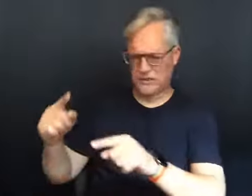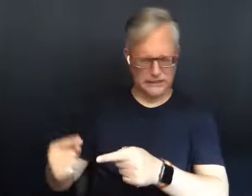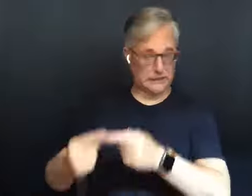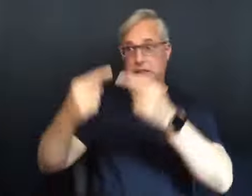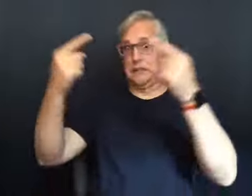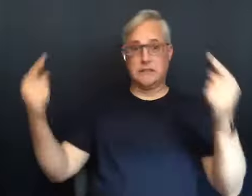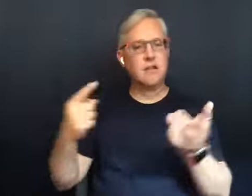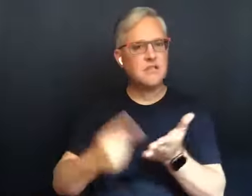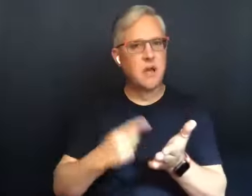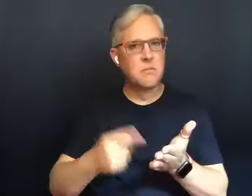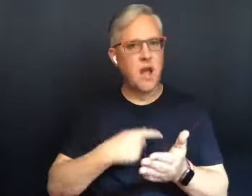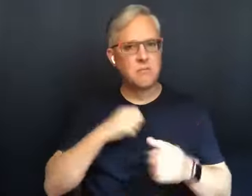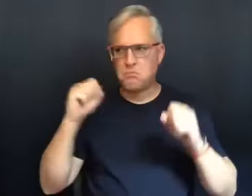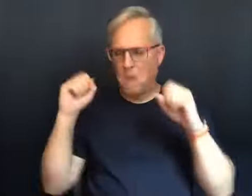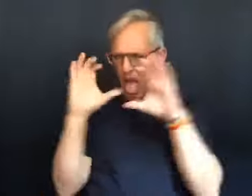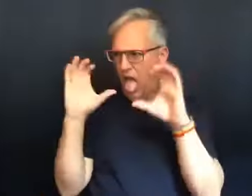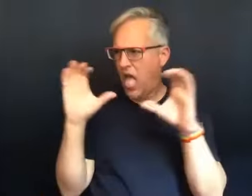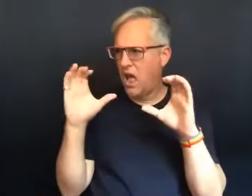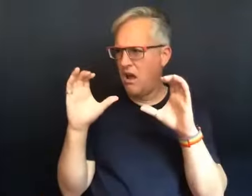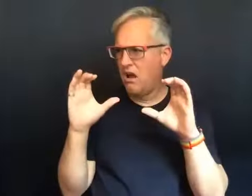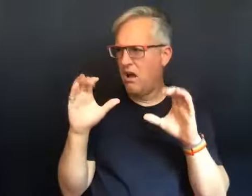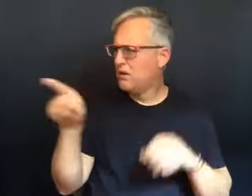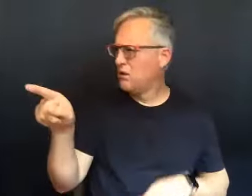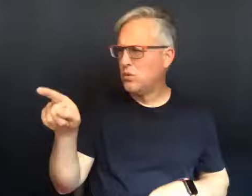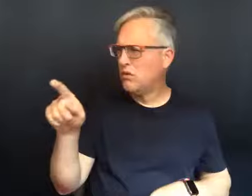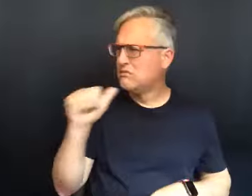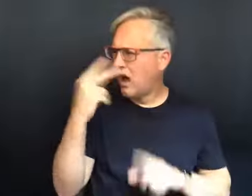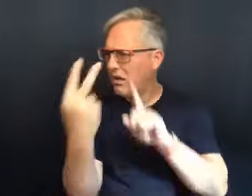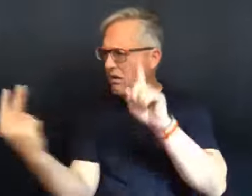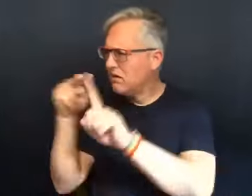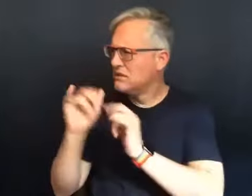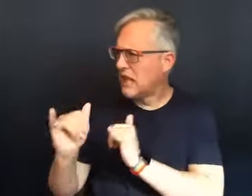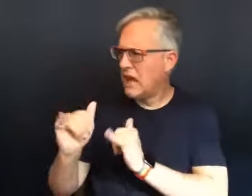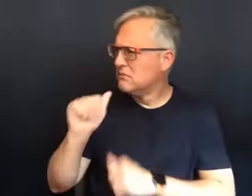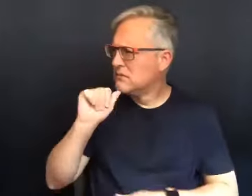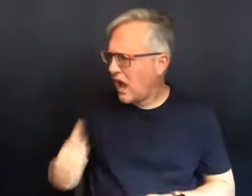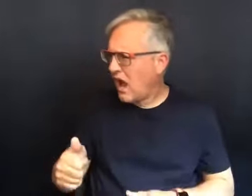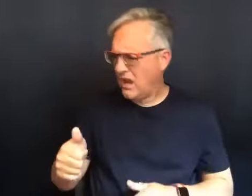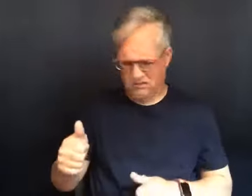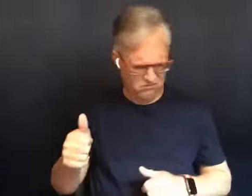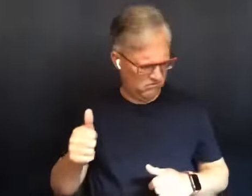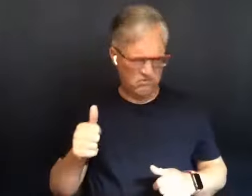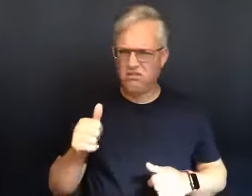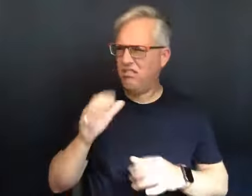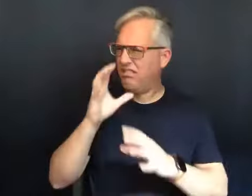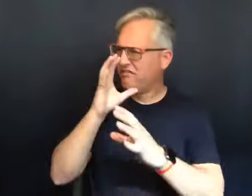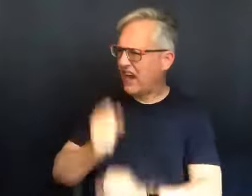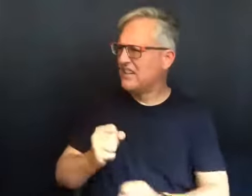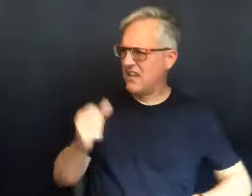to learn that people saw things differently. It was shocking at times that they didn't see it